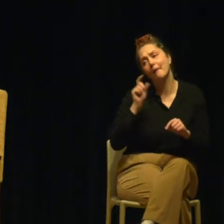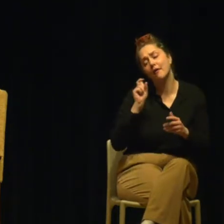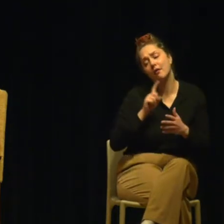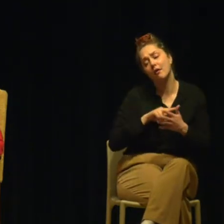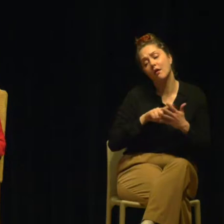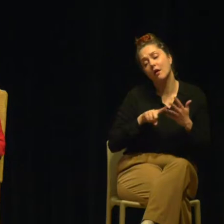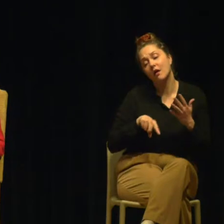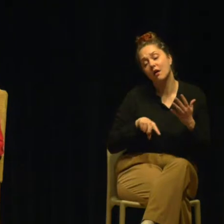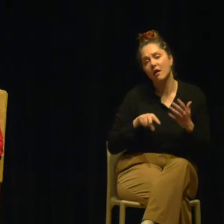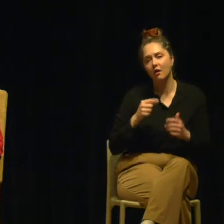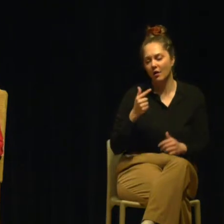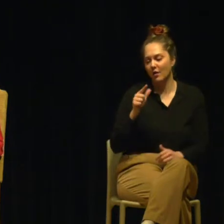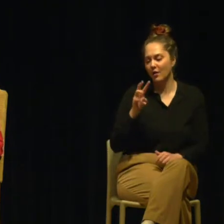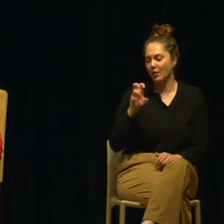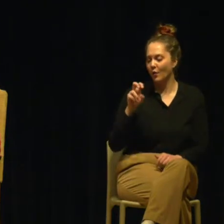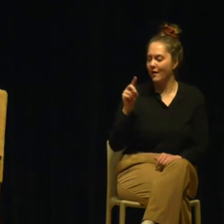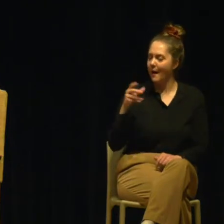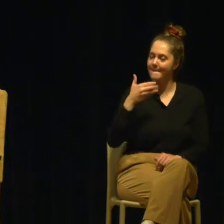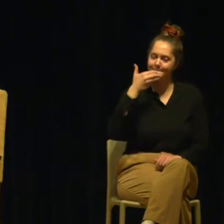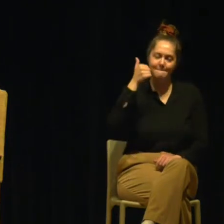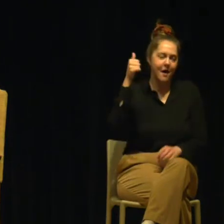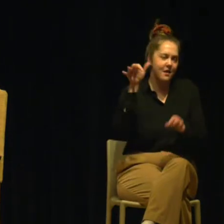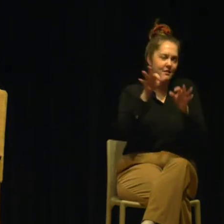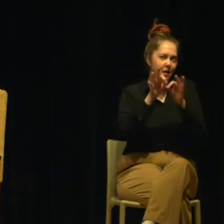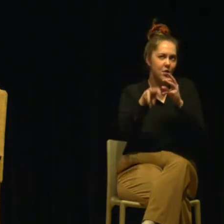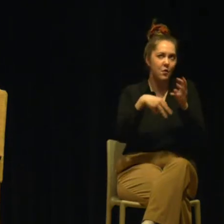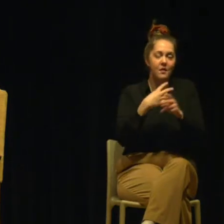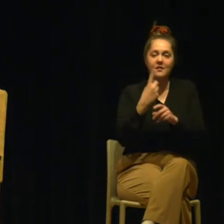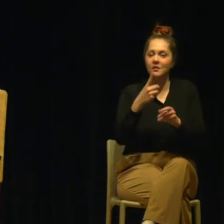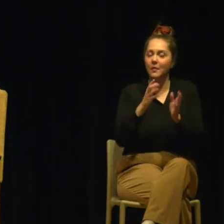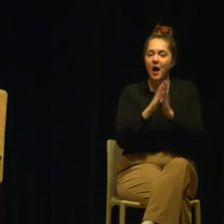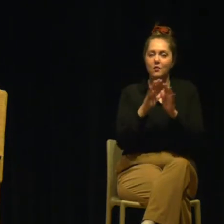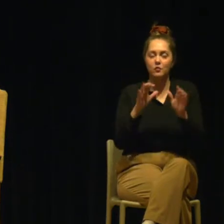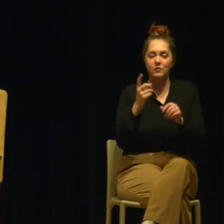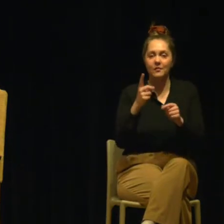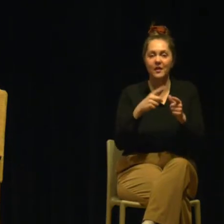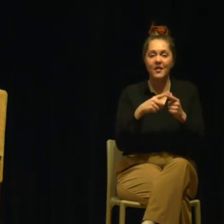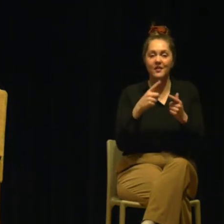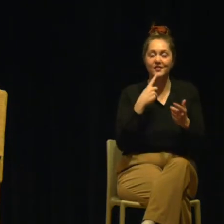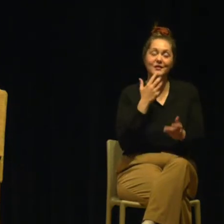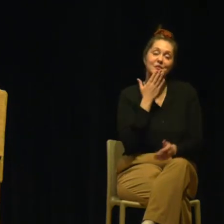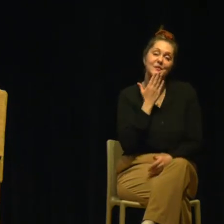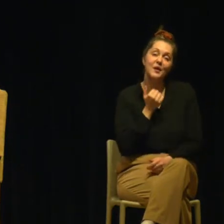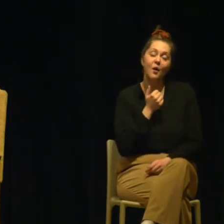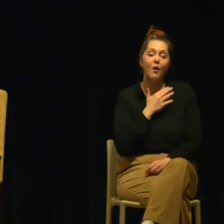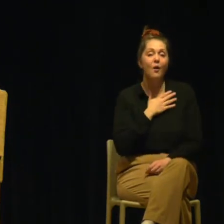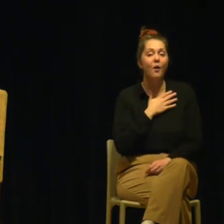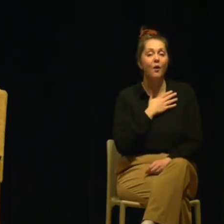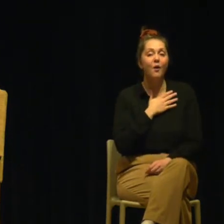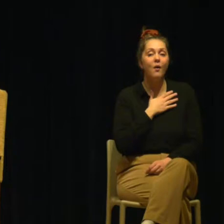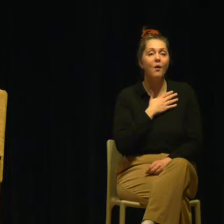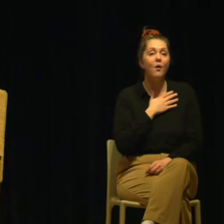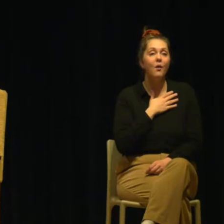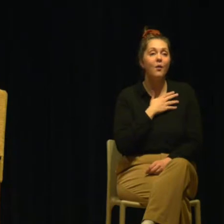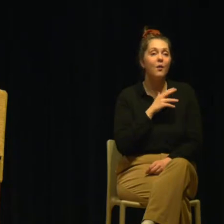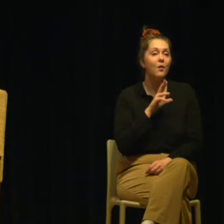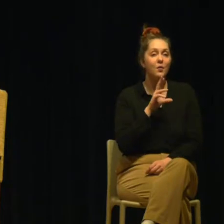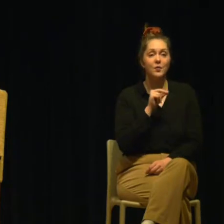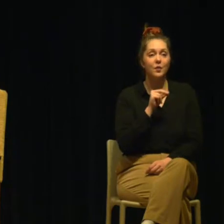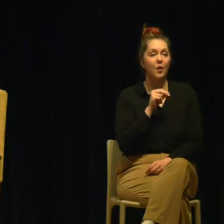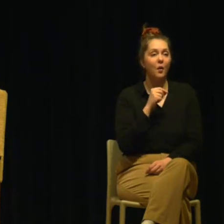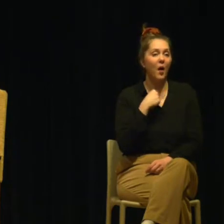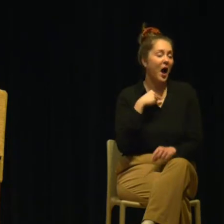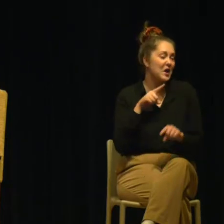And Gwen had the best line in the world. Someone would ask her to do something and she'd just go, very sweetly, she goes, no, I